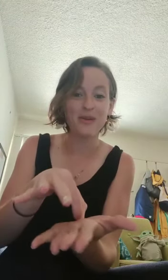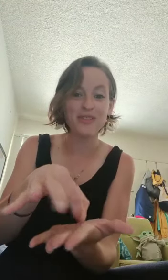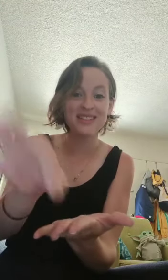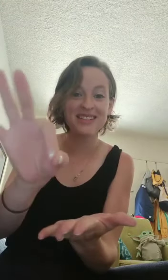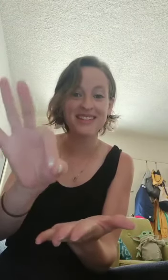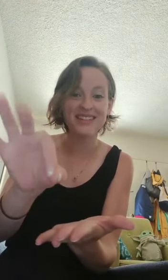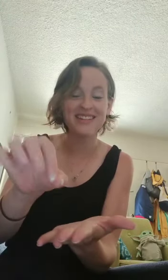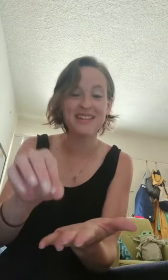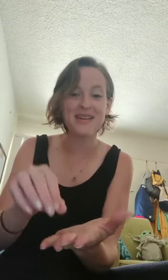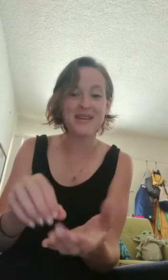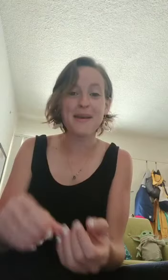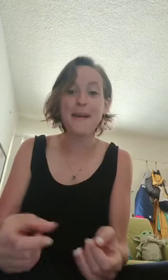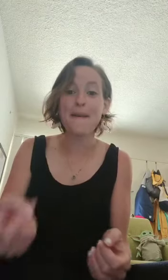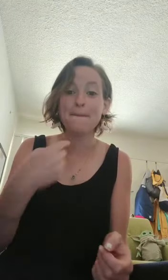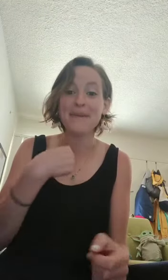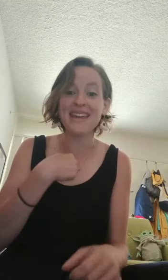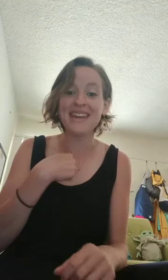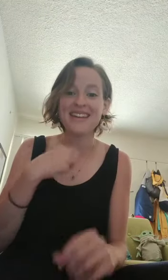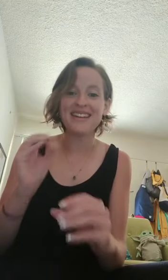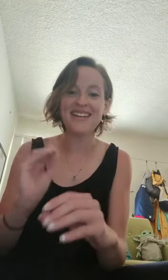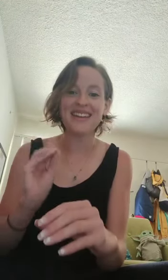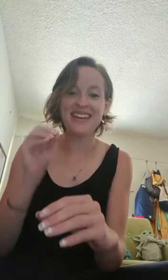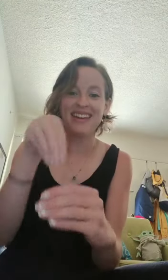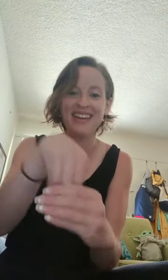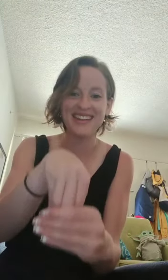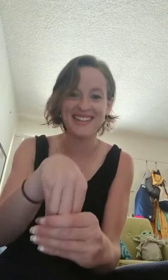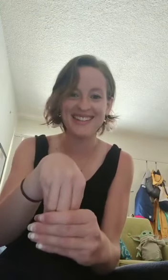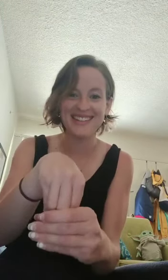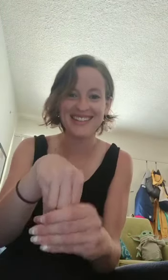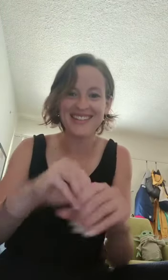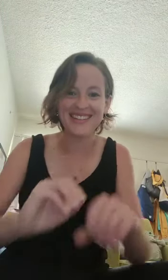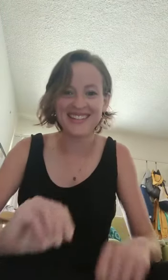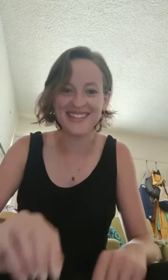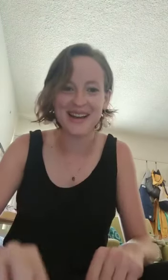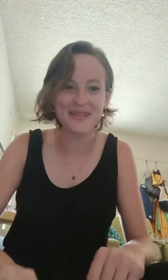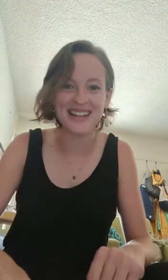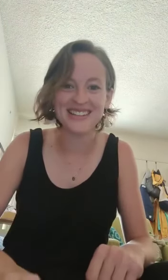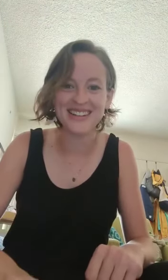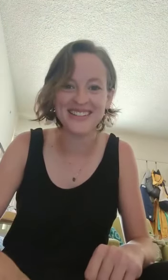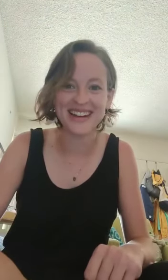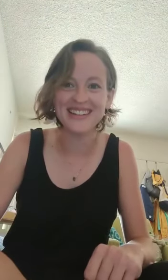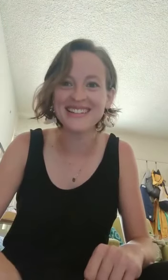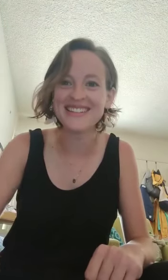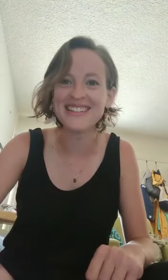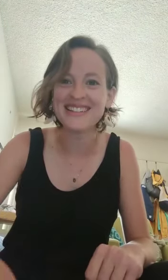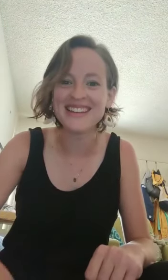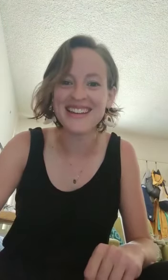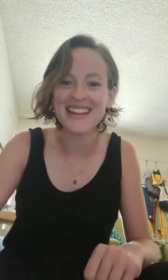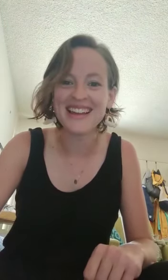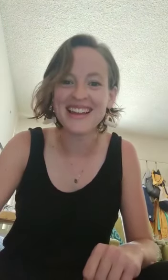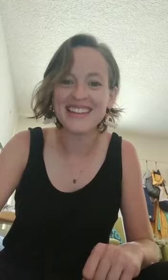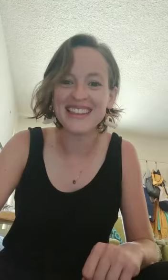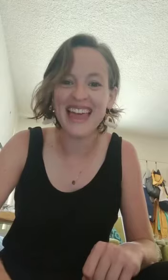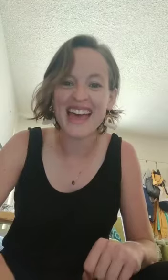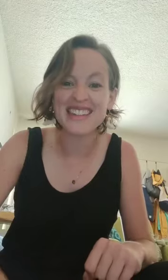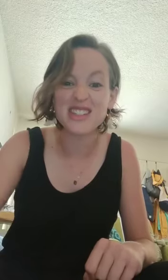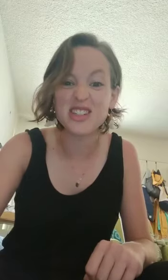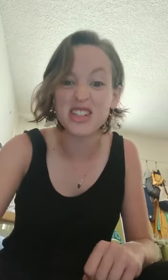Count me in. Good job, guys. Are you ready? Let's do